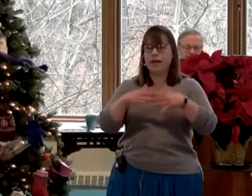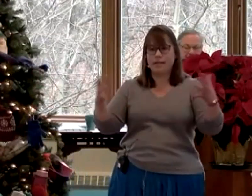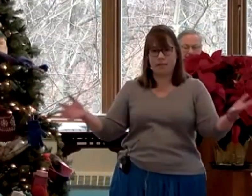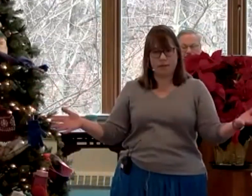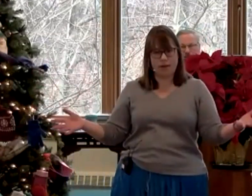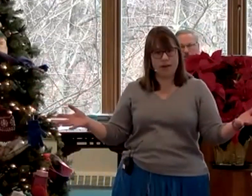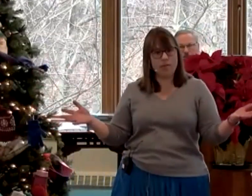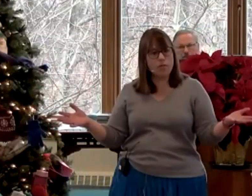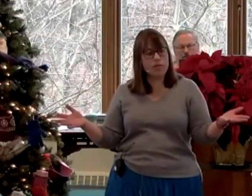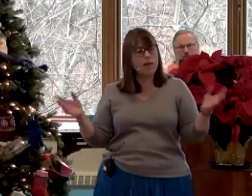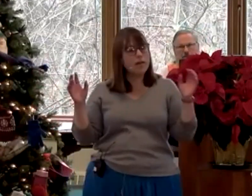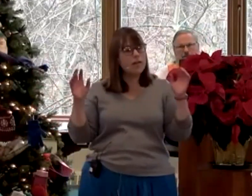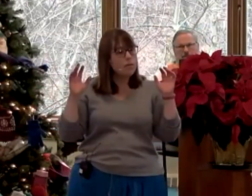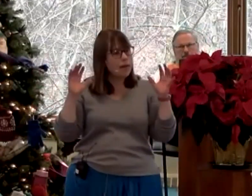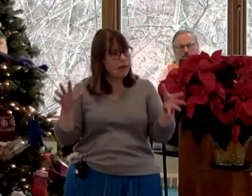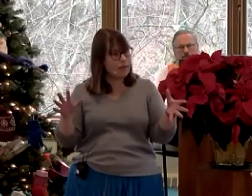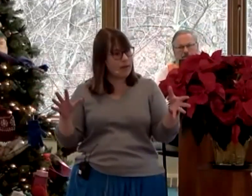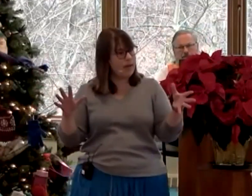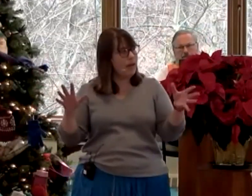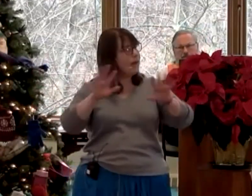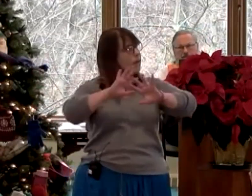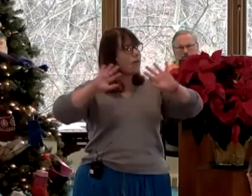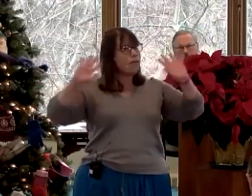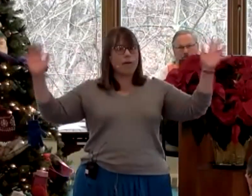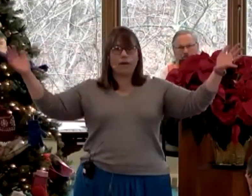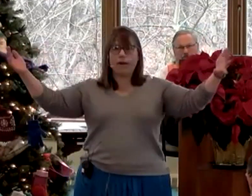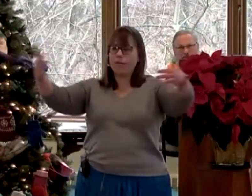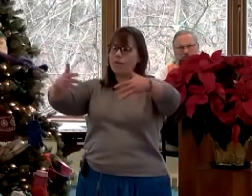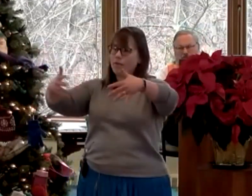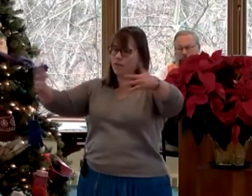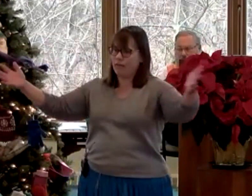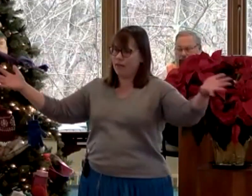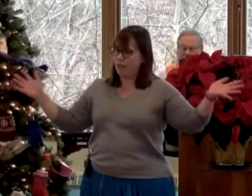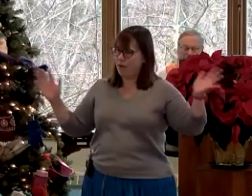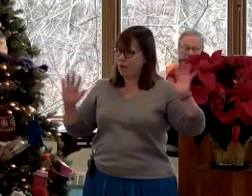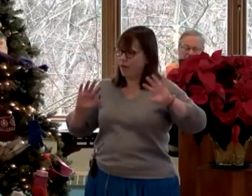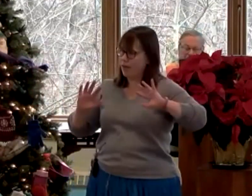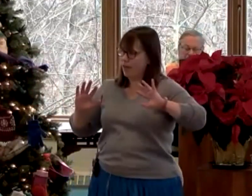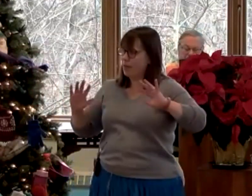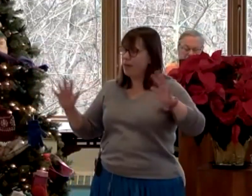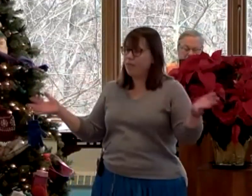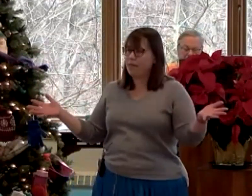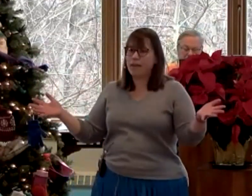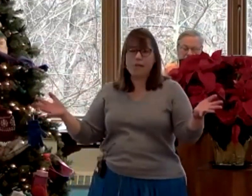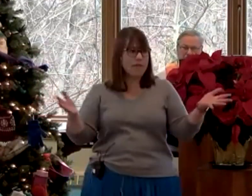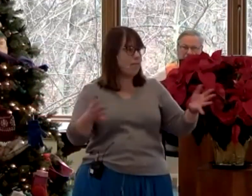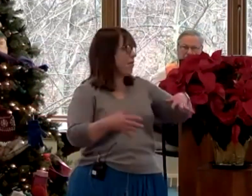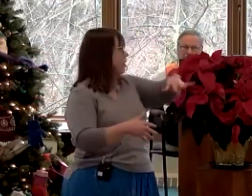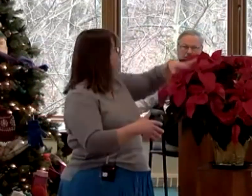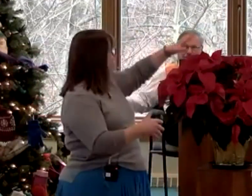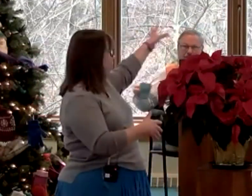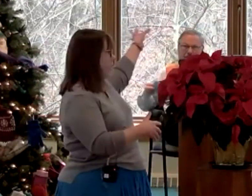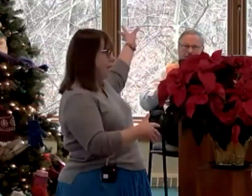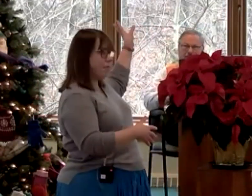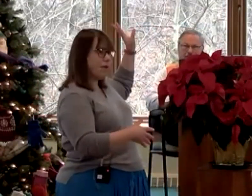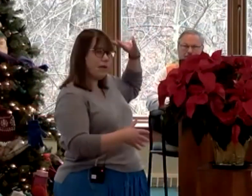word, desecrated. It was so sad. Now, can you imagine, like, look around our beautiful sanctuary. Many of us love this space. We